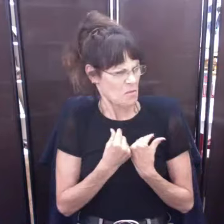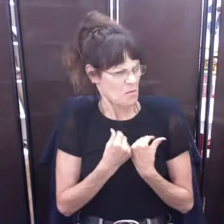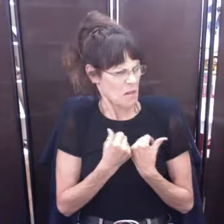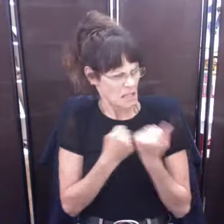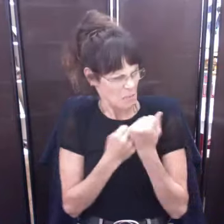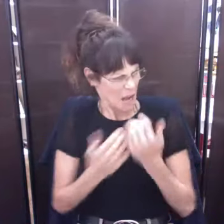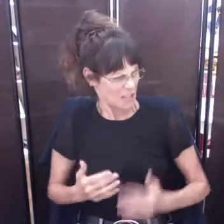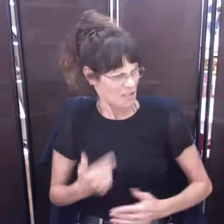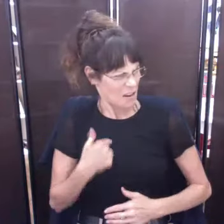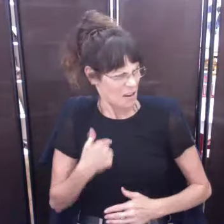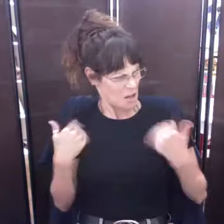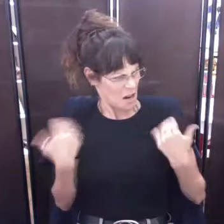young.